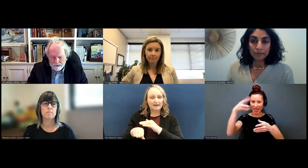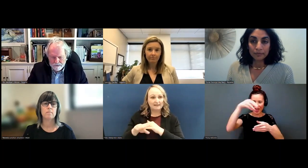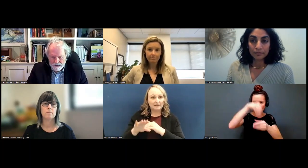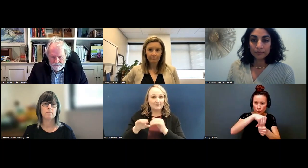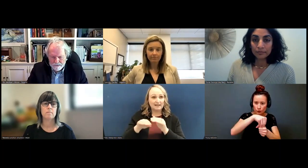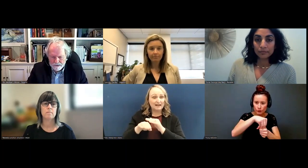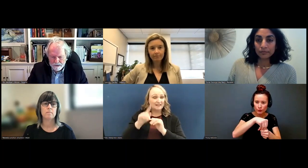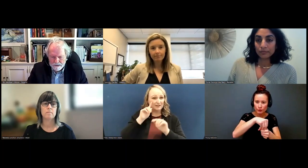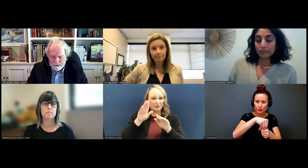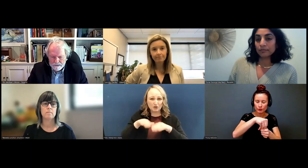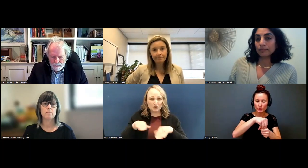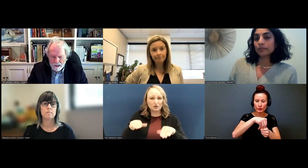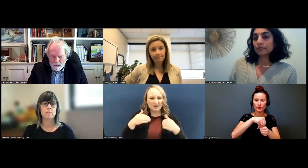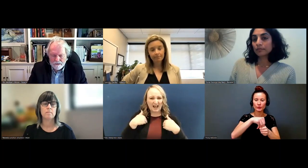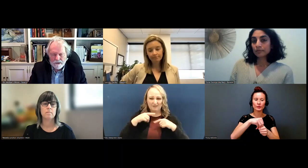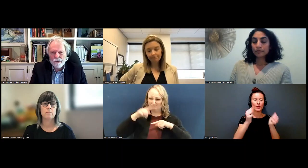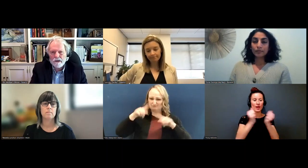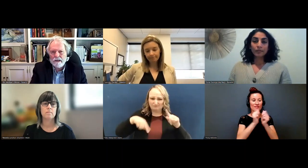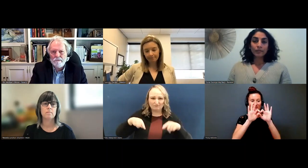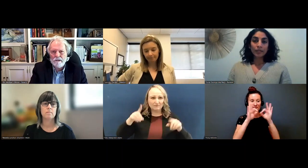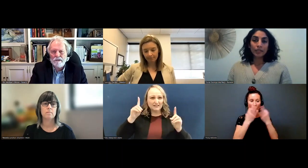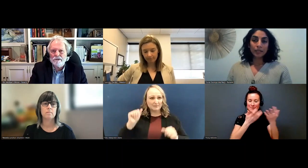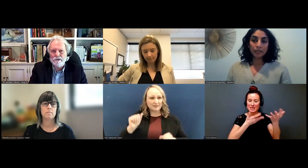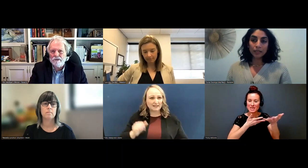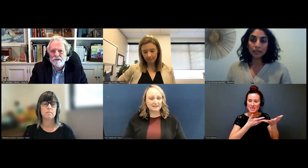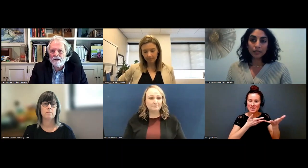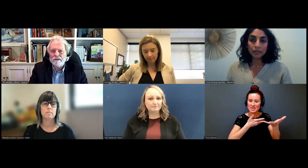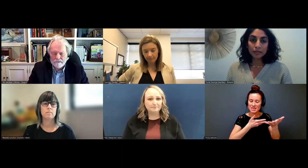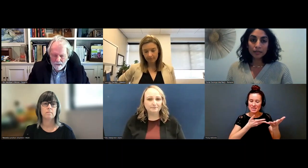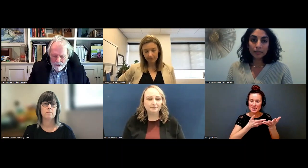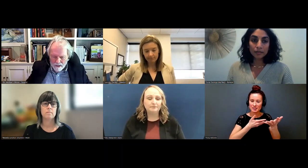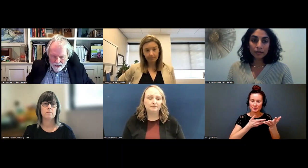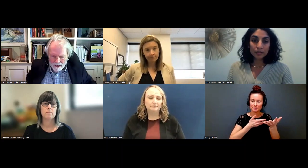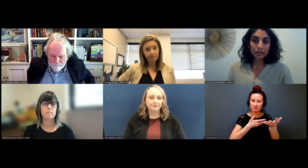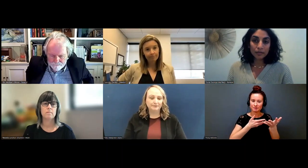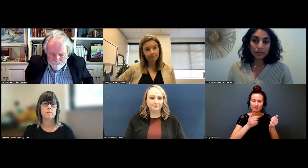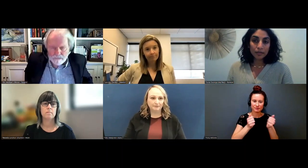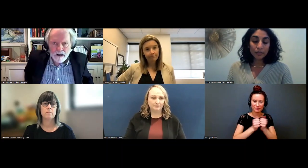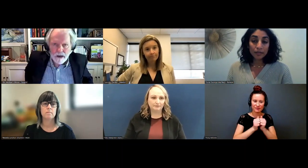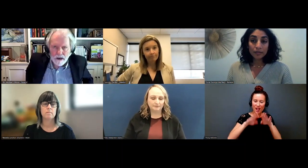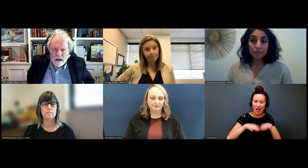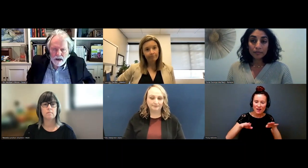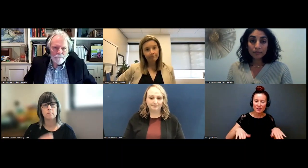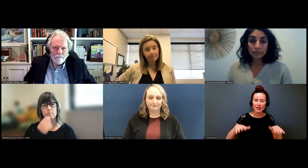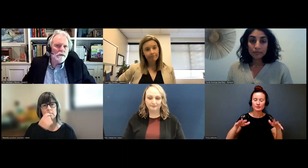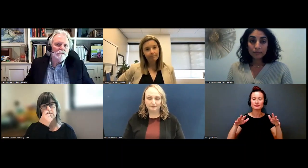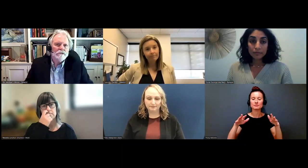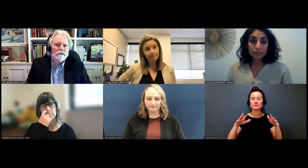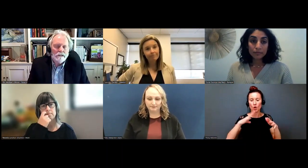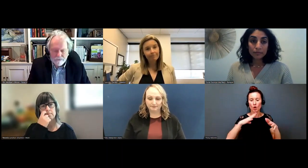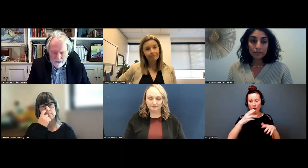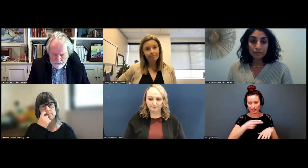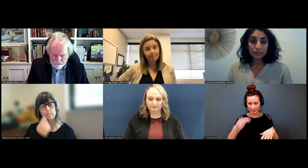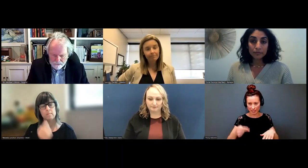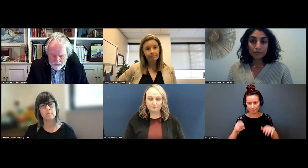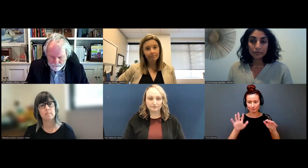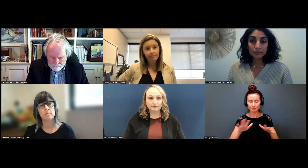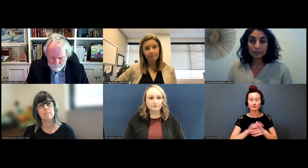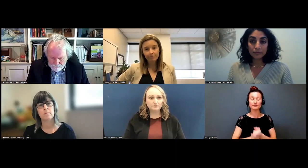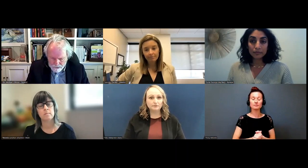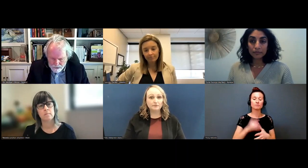with an array of disabilities. Just quickly, a couple other 2 or 3 things that have been meaningful